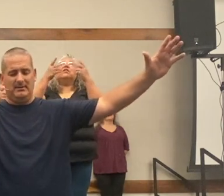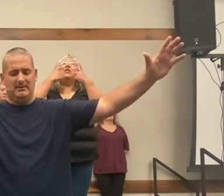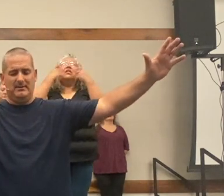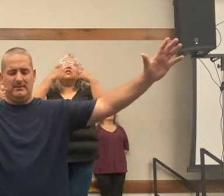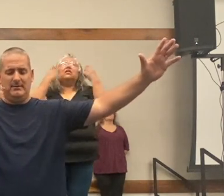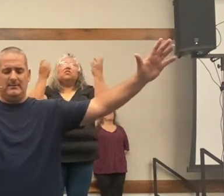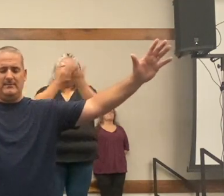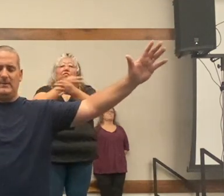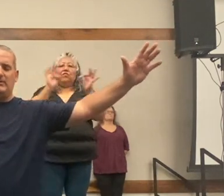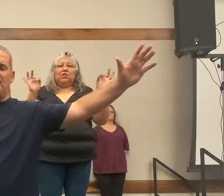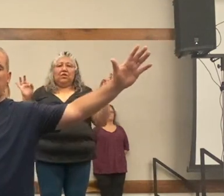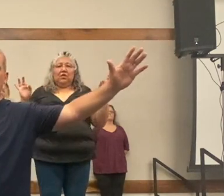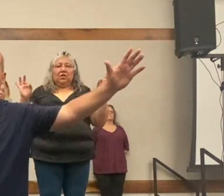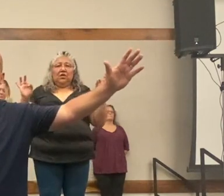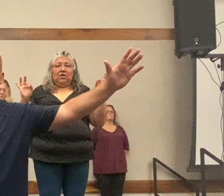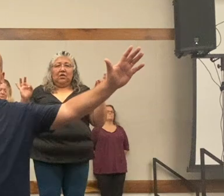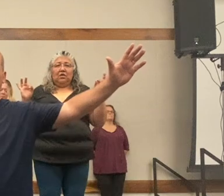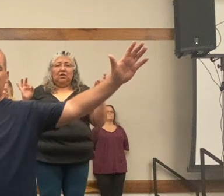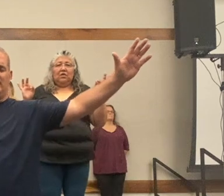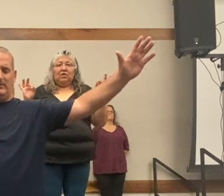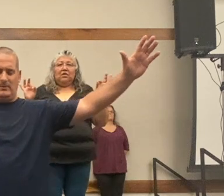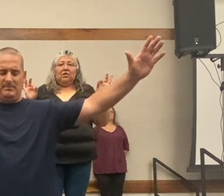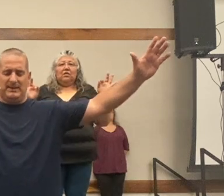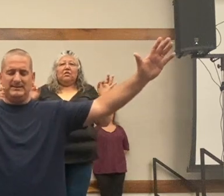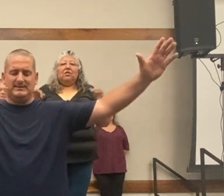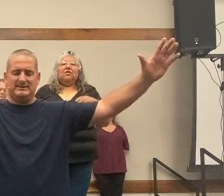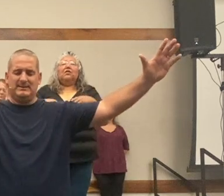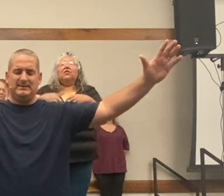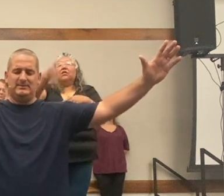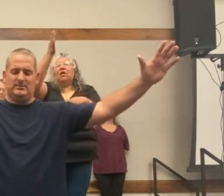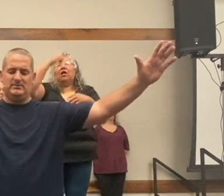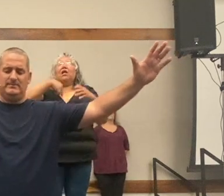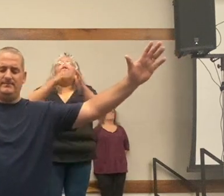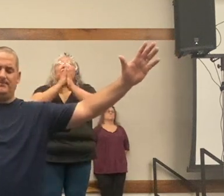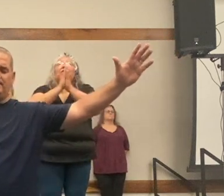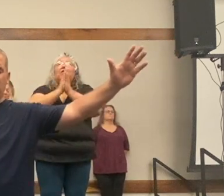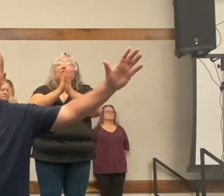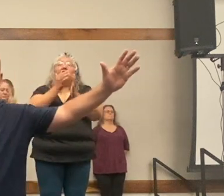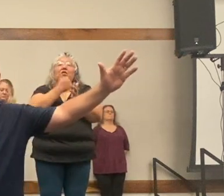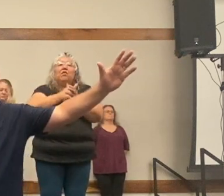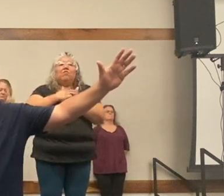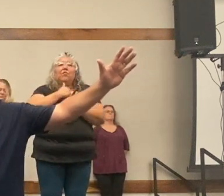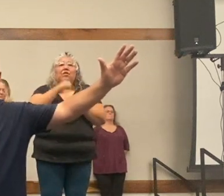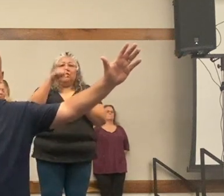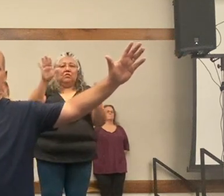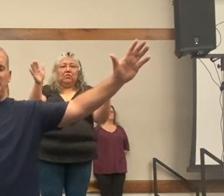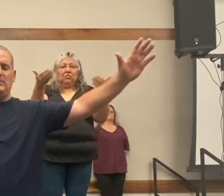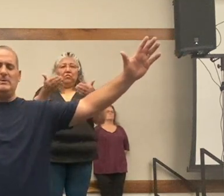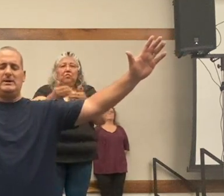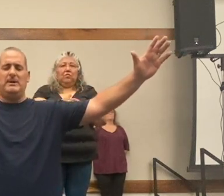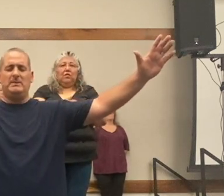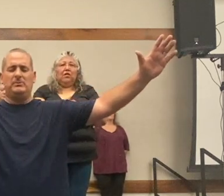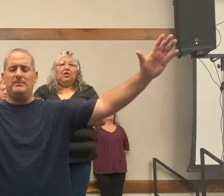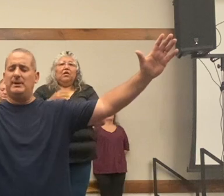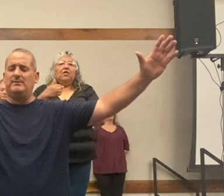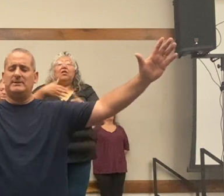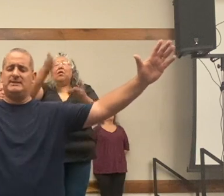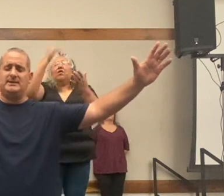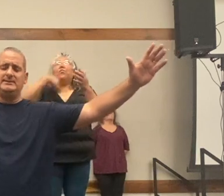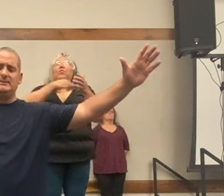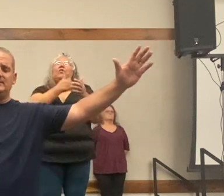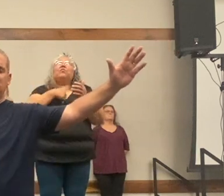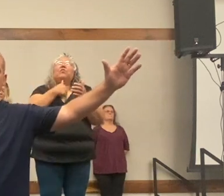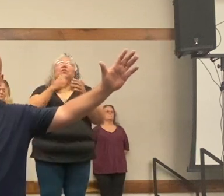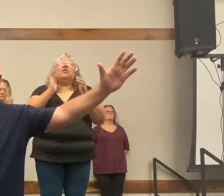free. Father, I pray, God, for repentance in this room. Father, that we would come and repent of